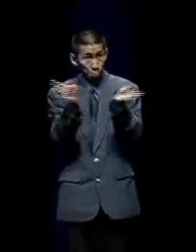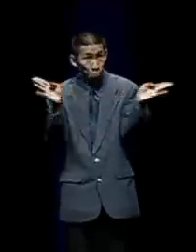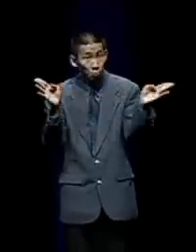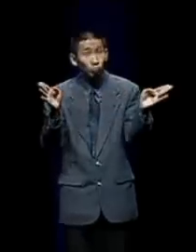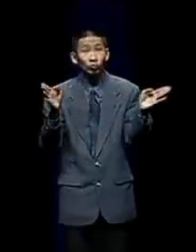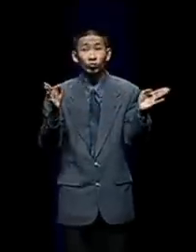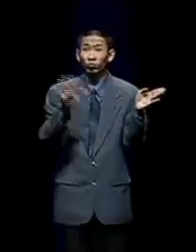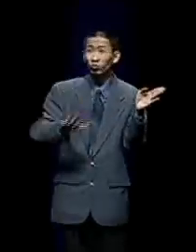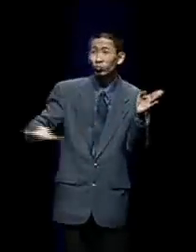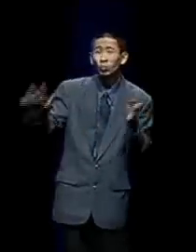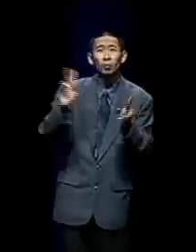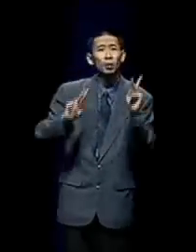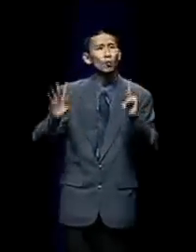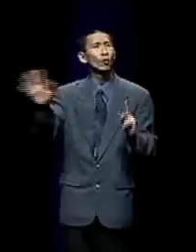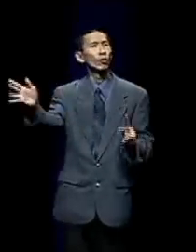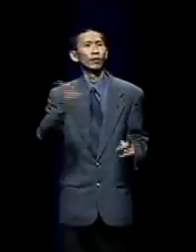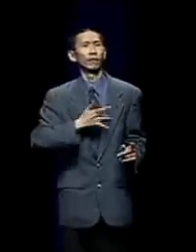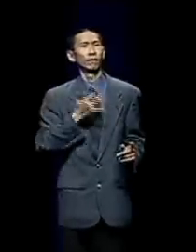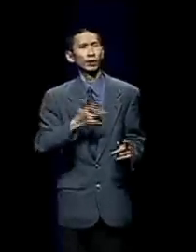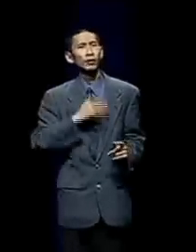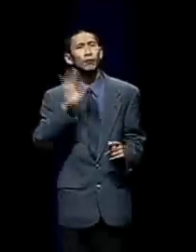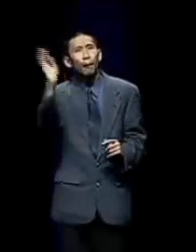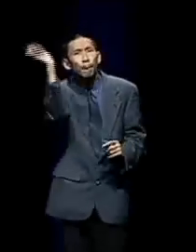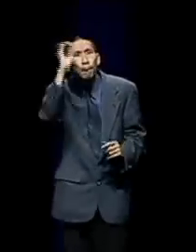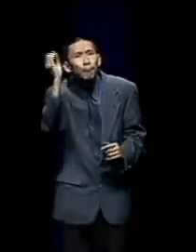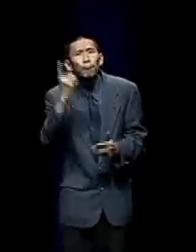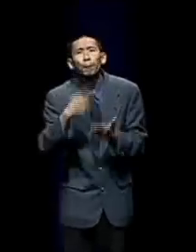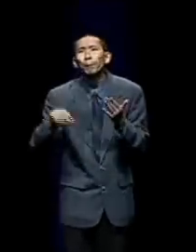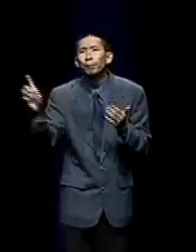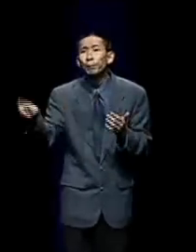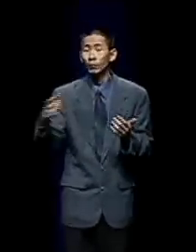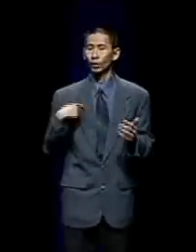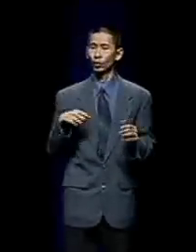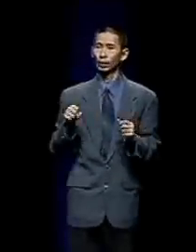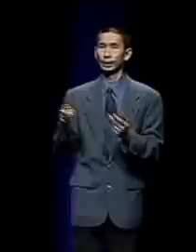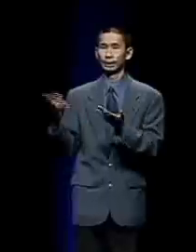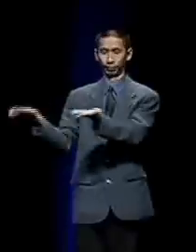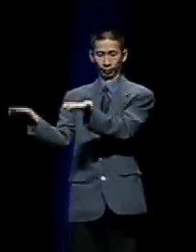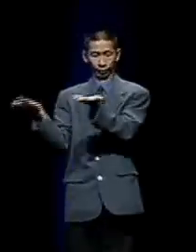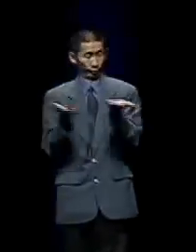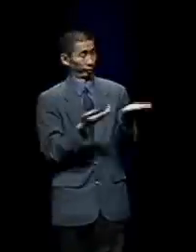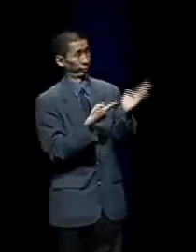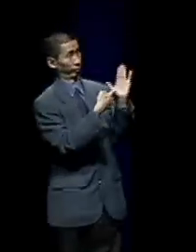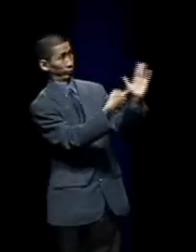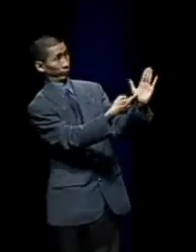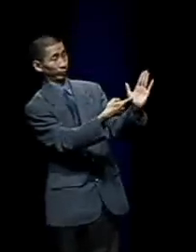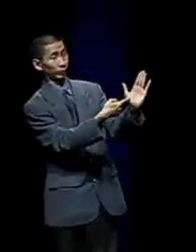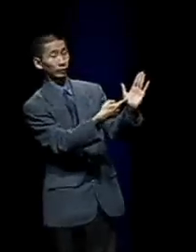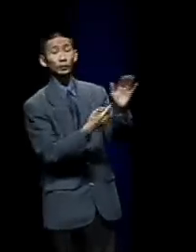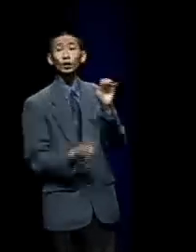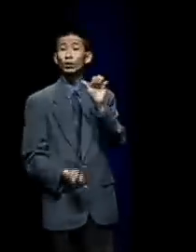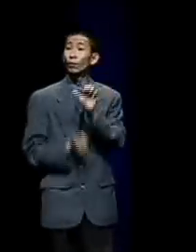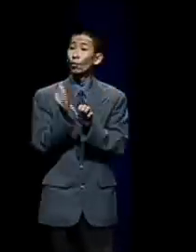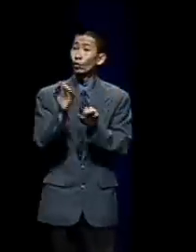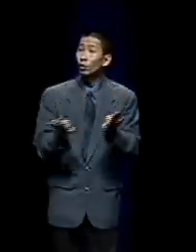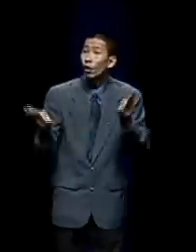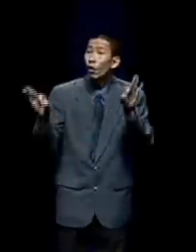And we want to be able to get feedback. So we can say, look at, guys, these are the most important credentials that the